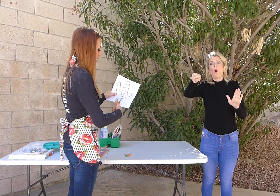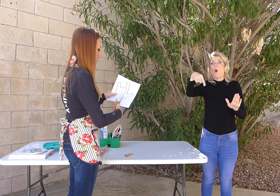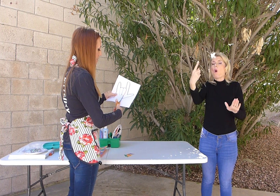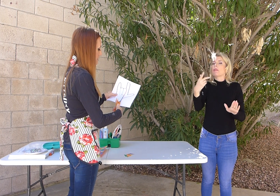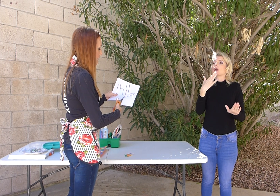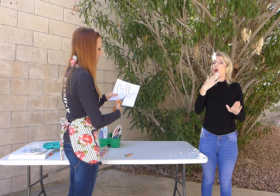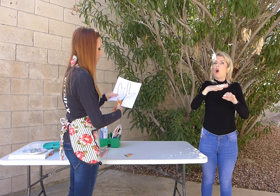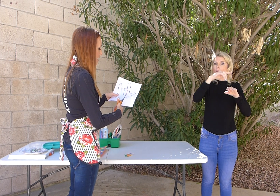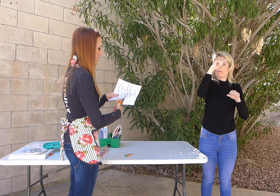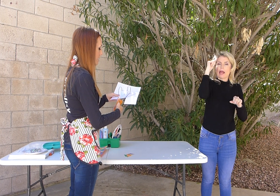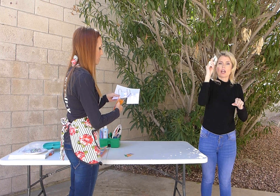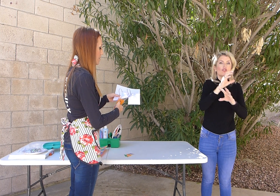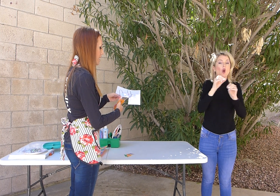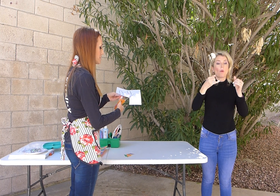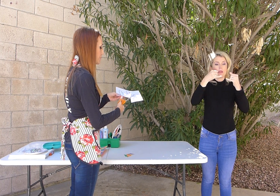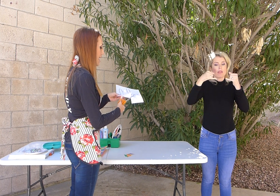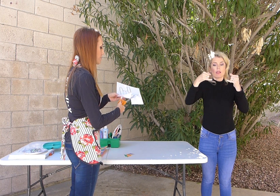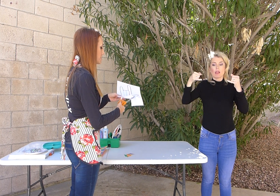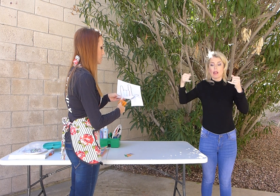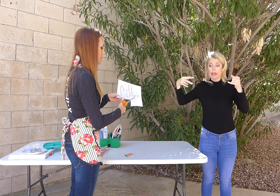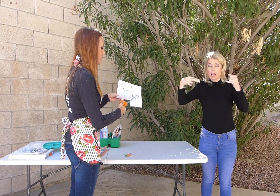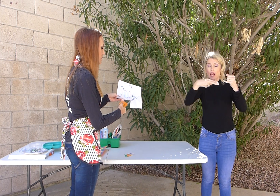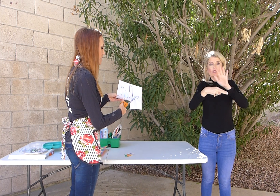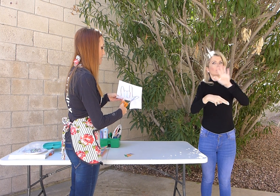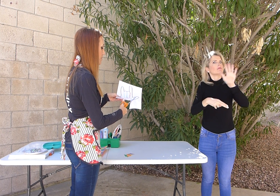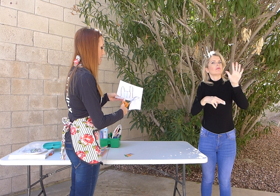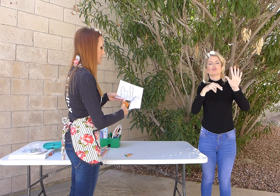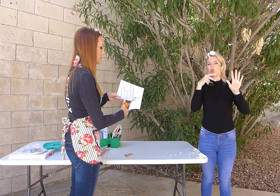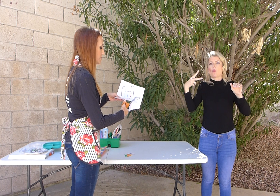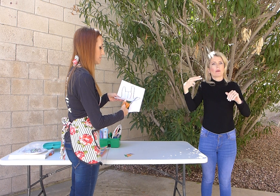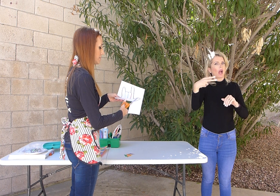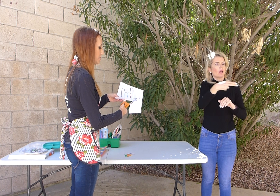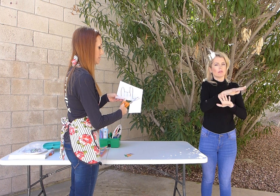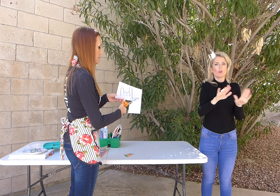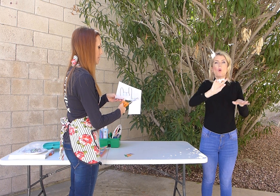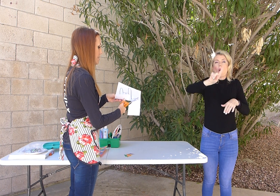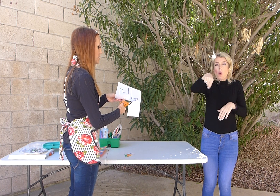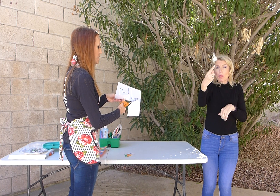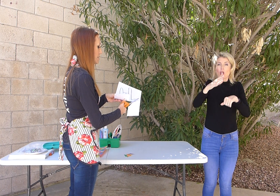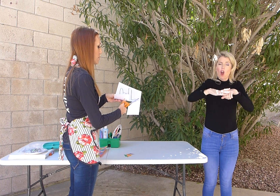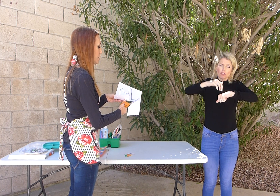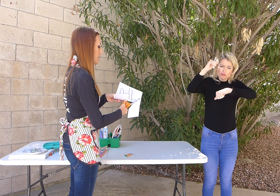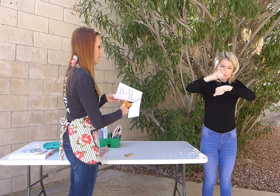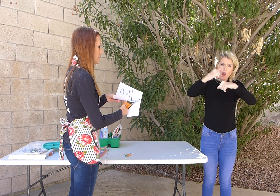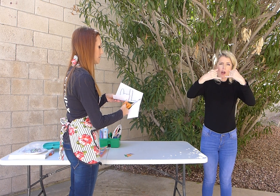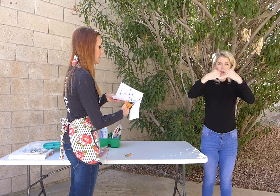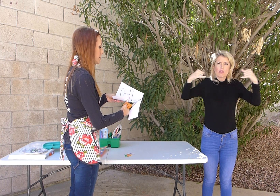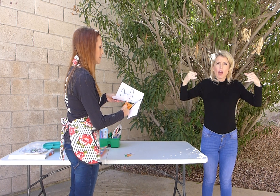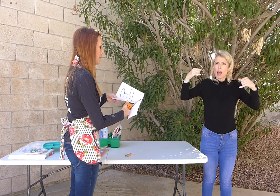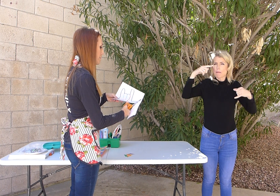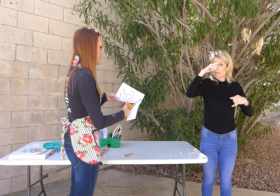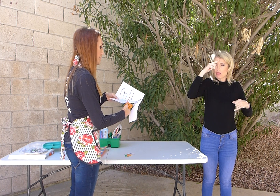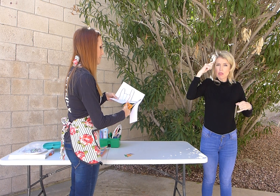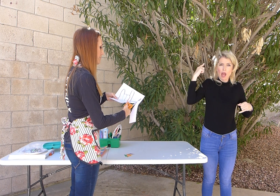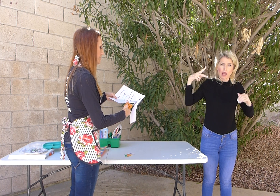want to cut on the dotted line. I know that that's black, but don't cut on the dotted line. Okay, so you're going to go along